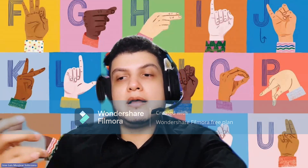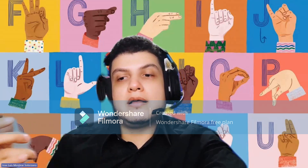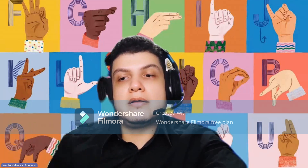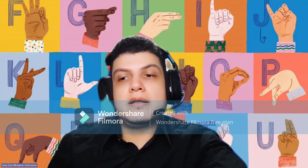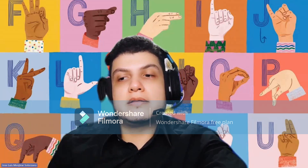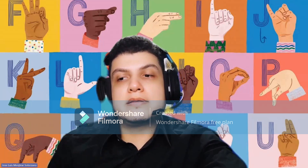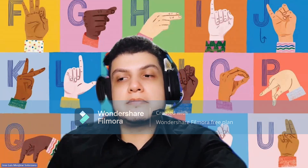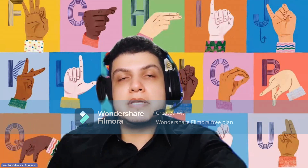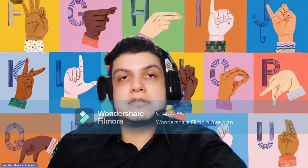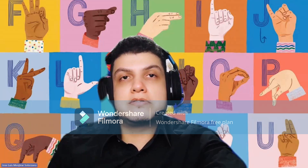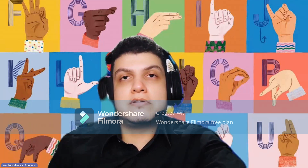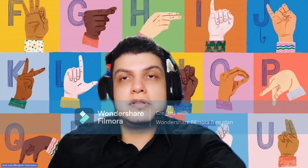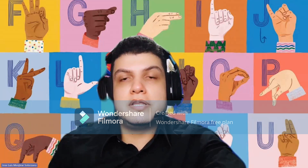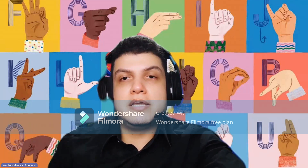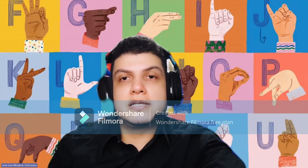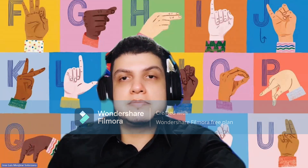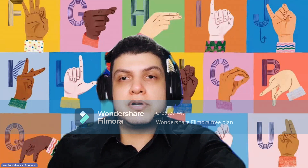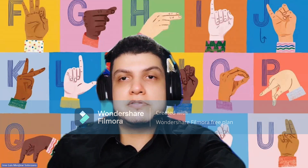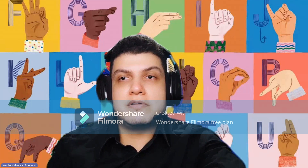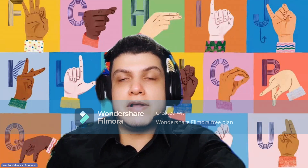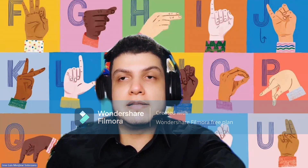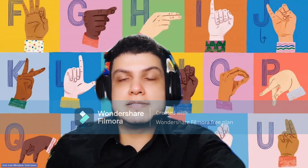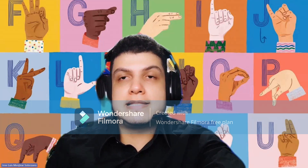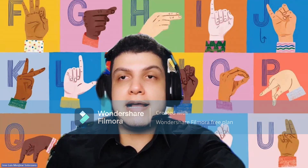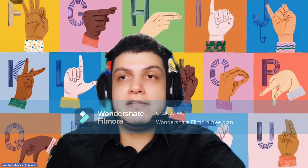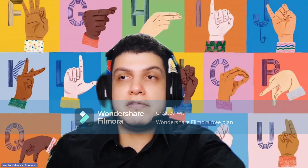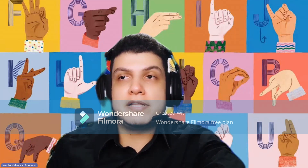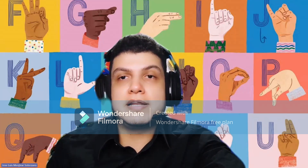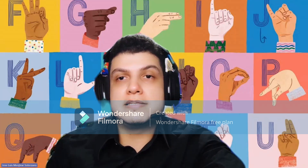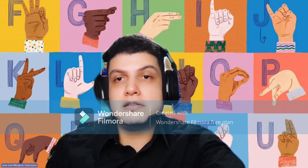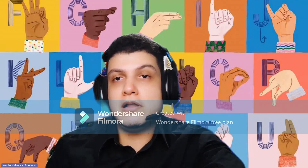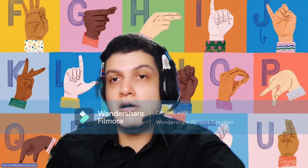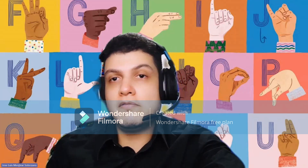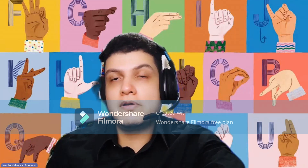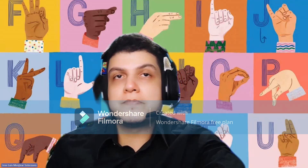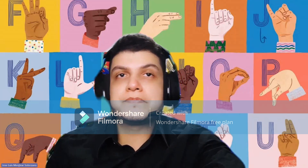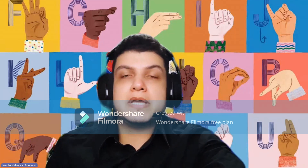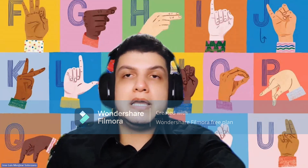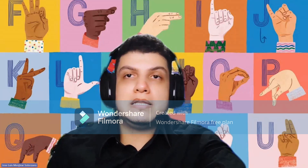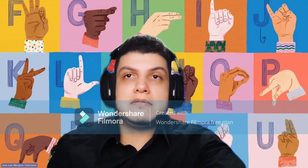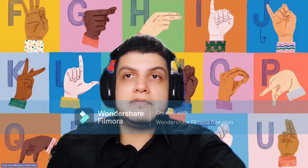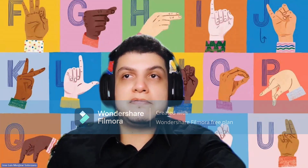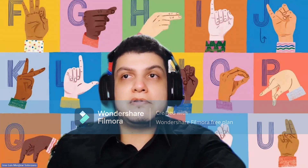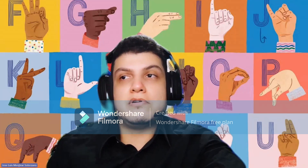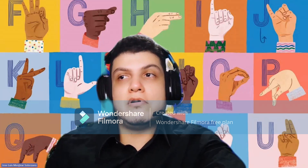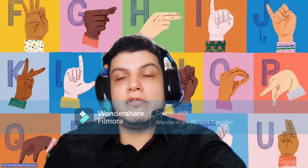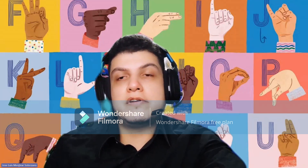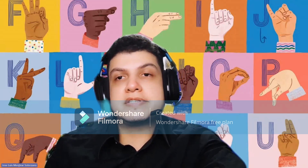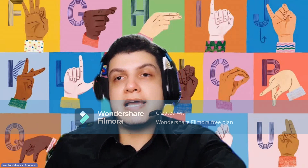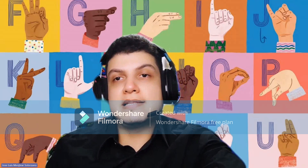uh, as I mentioned, the expression of a sign alphabet that is love, and for other signs